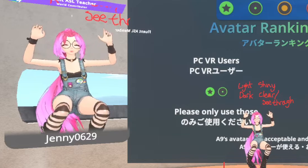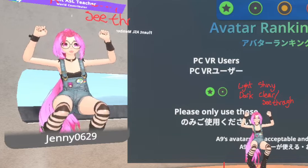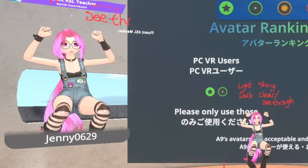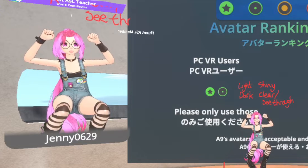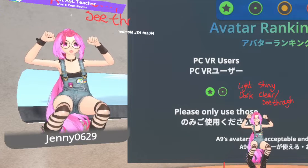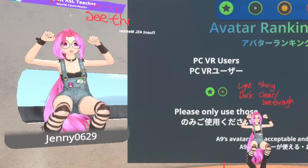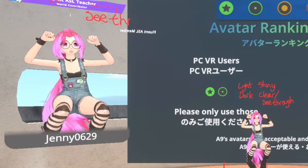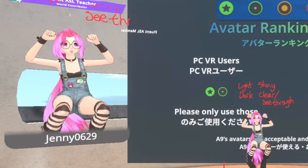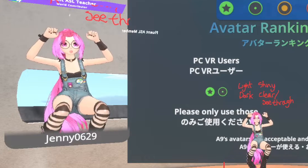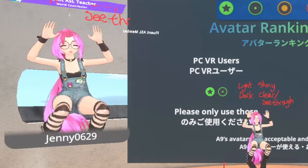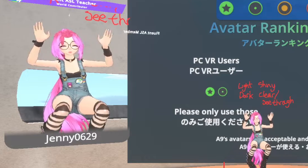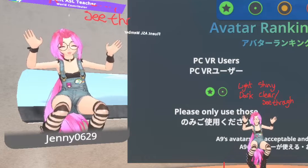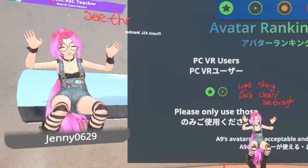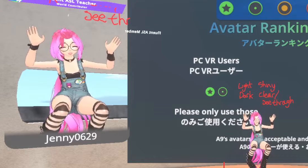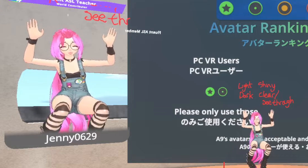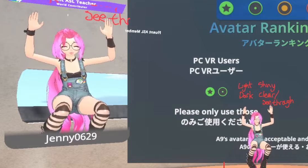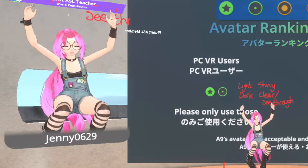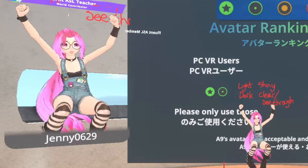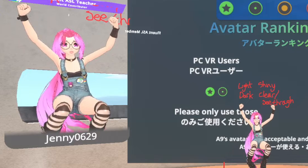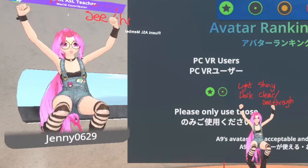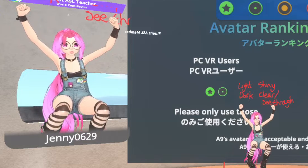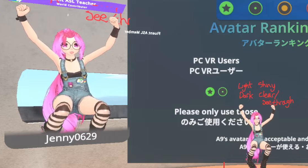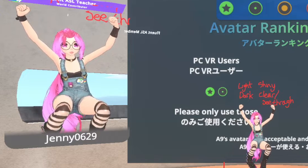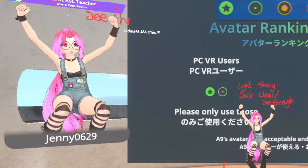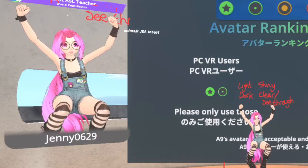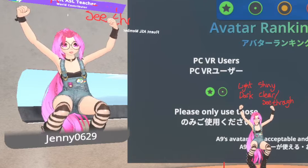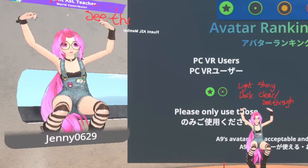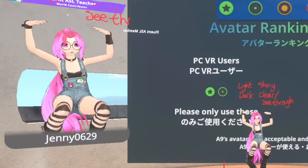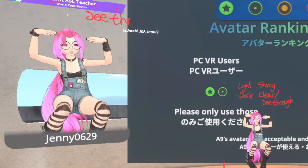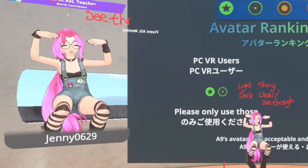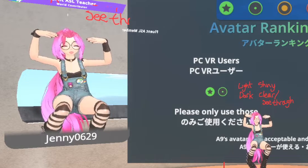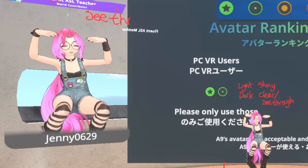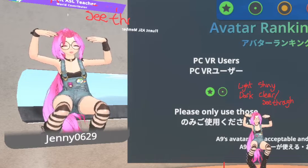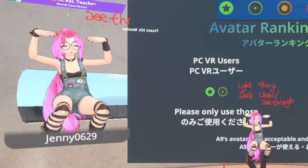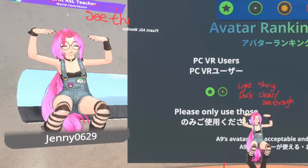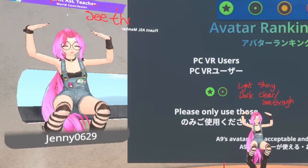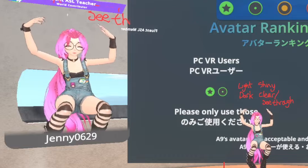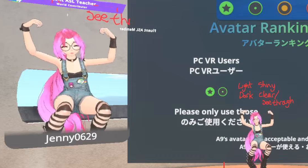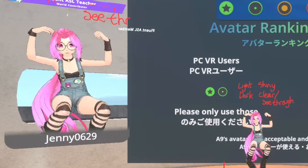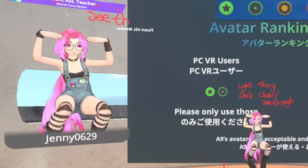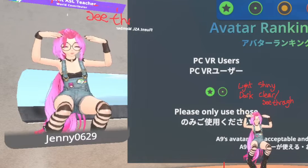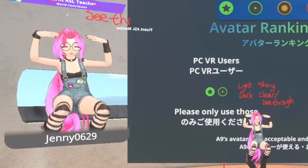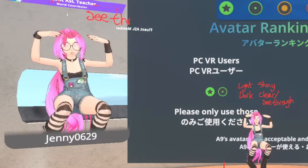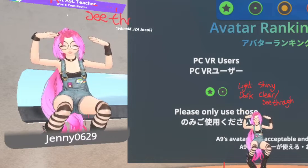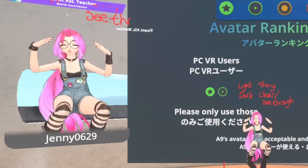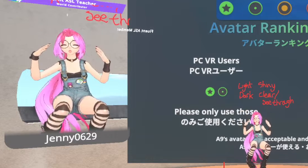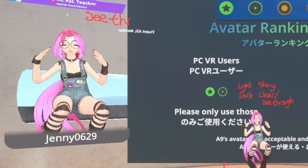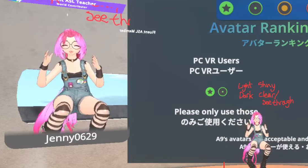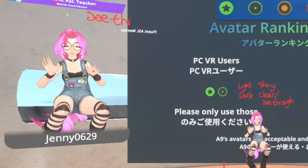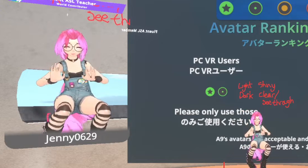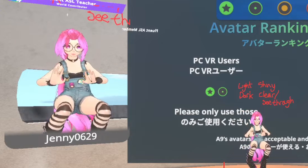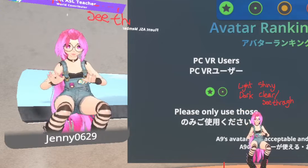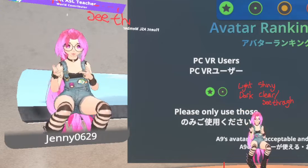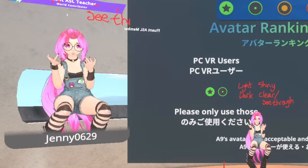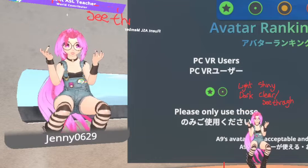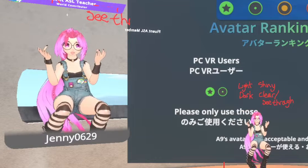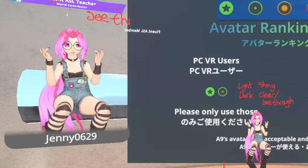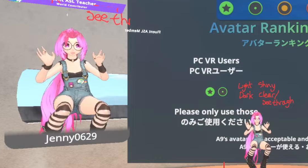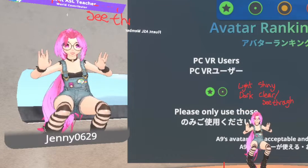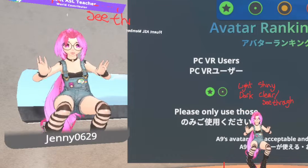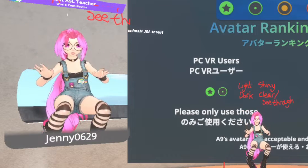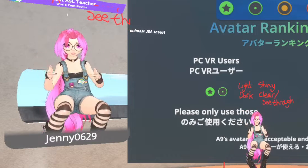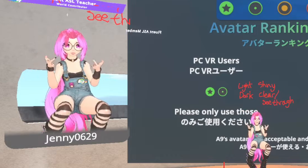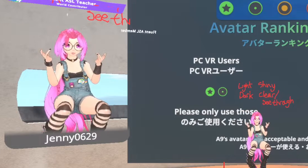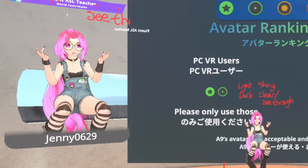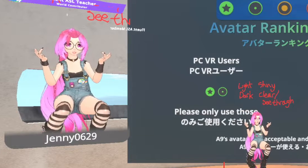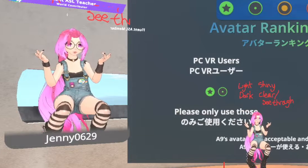Light, but then there's also light, like light coming from down below you. There's light